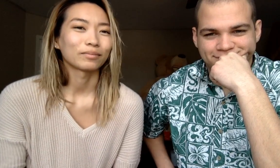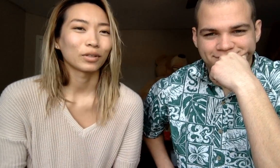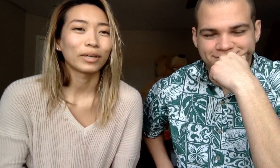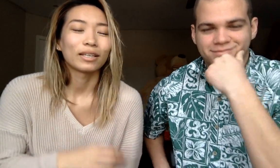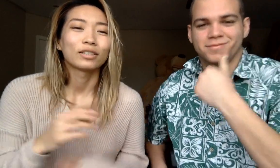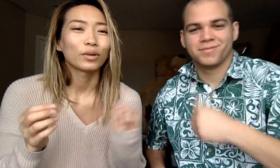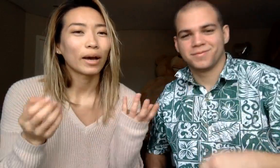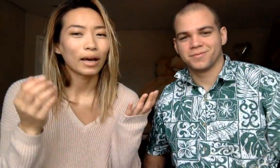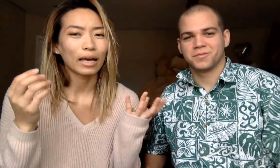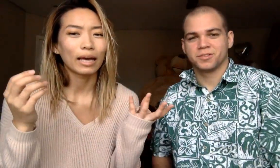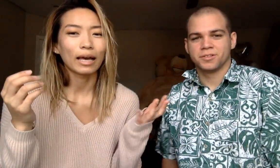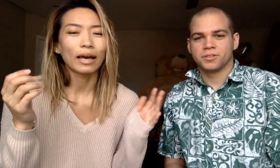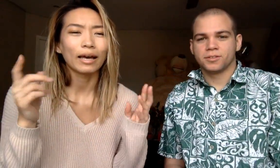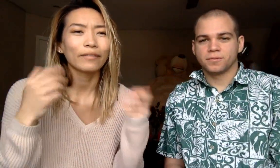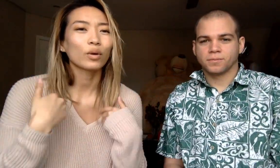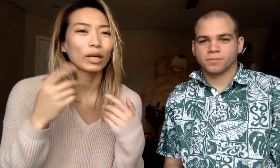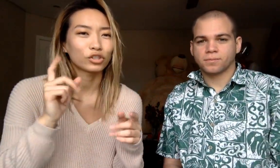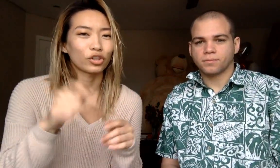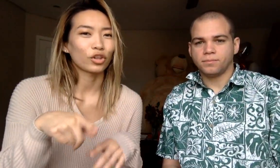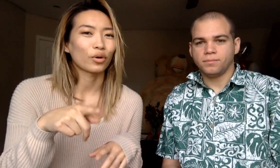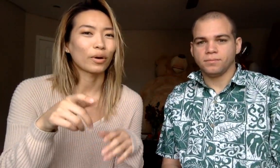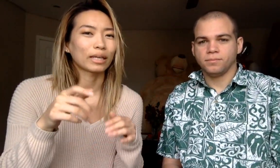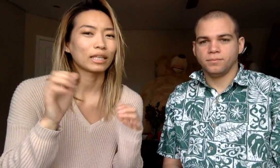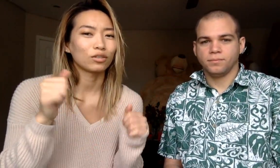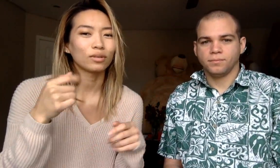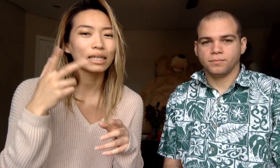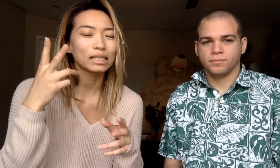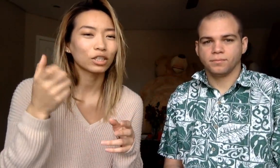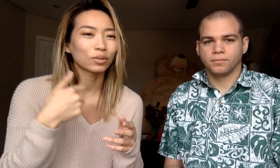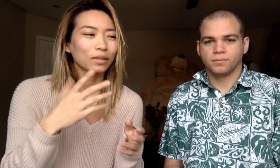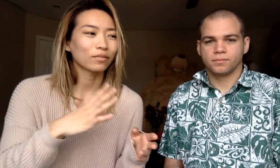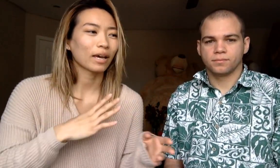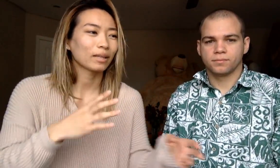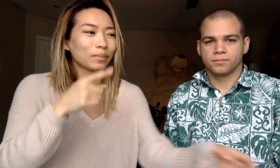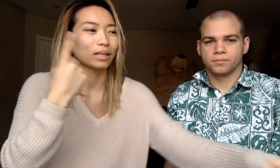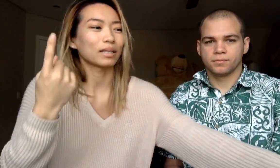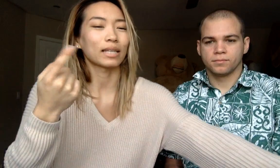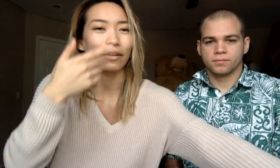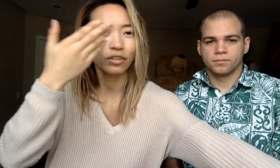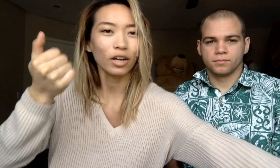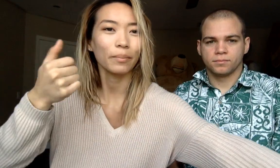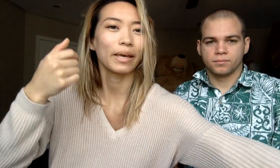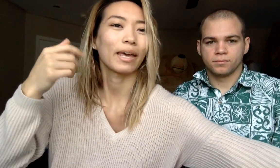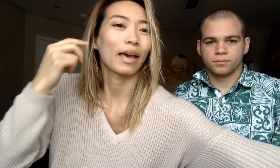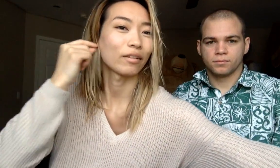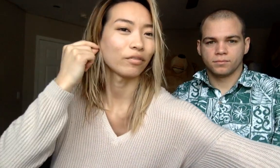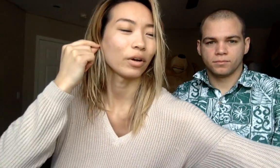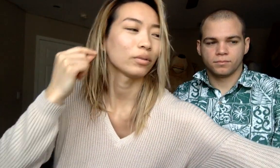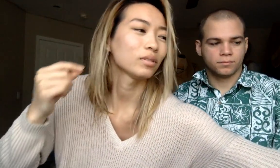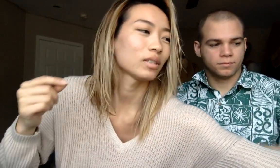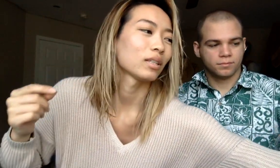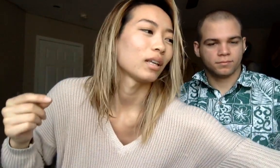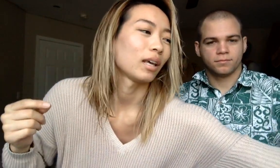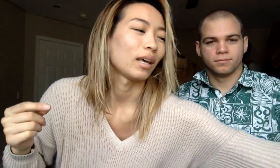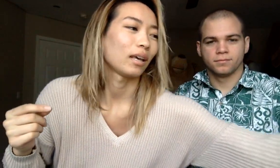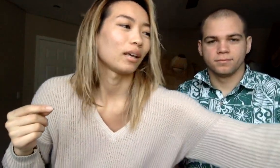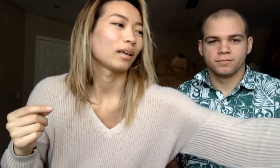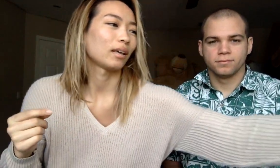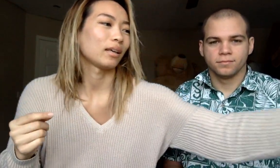Okay, so I have a question though. Can you guys hear me fine? Because I forgot my headphones and